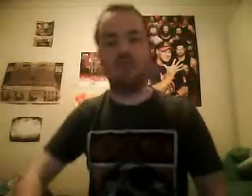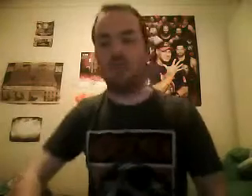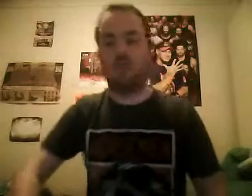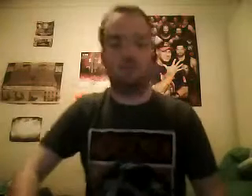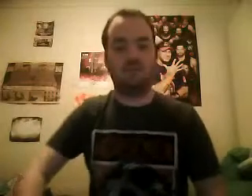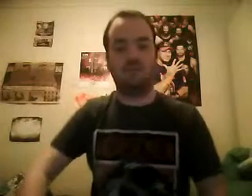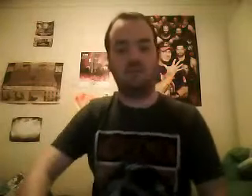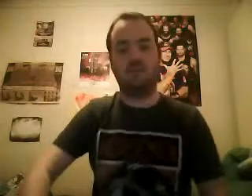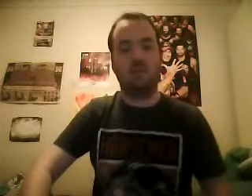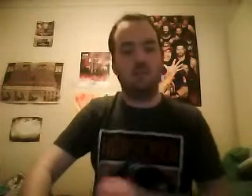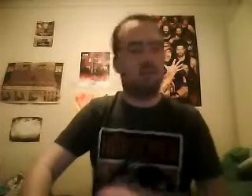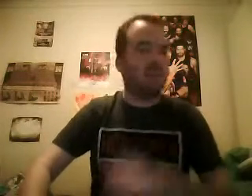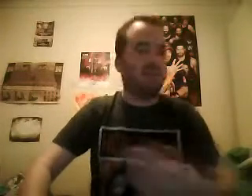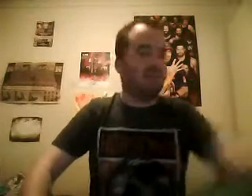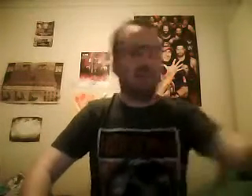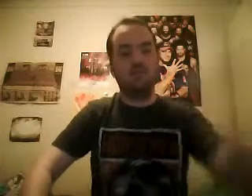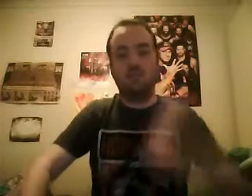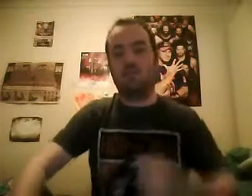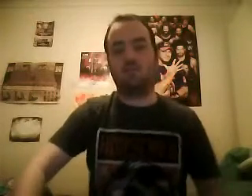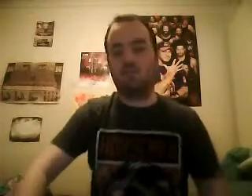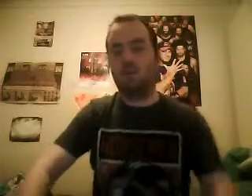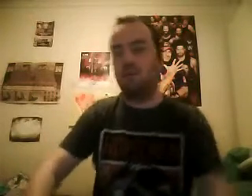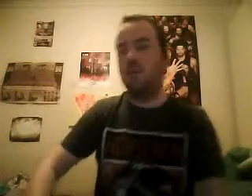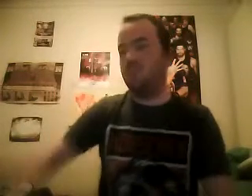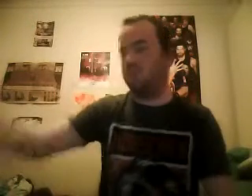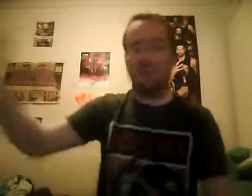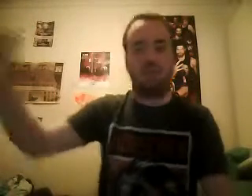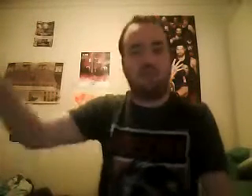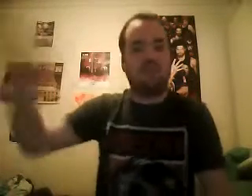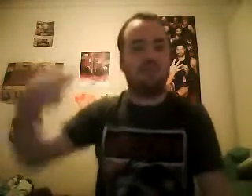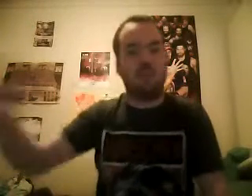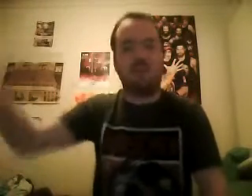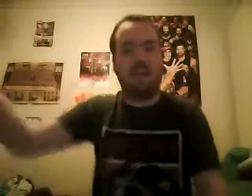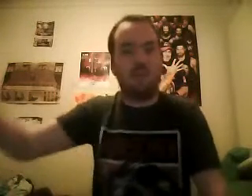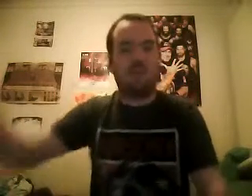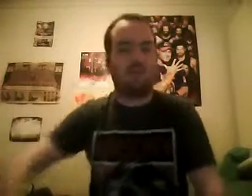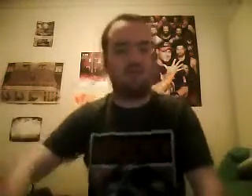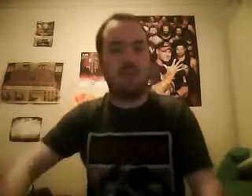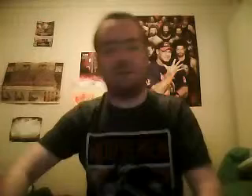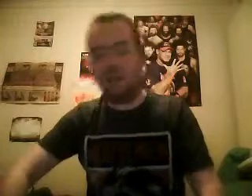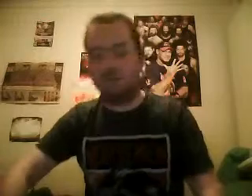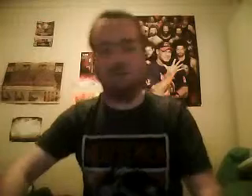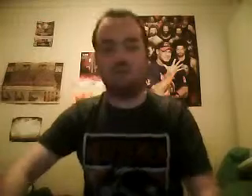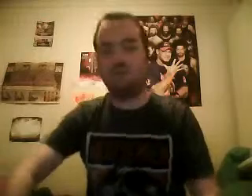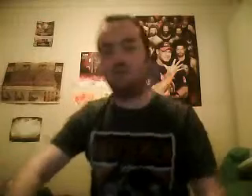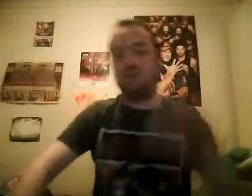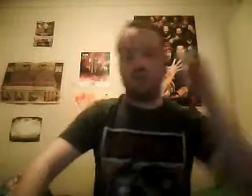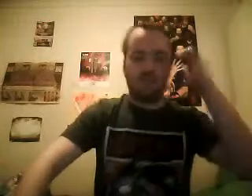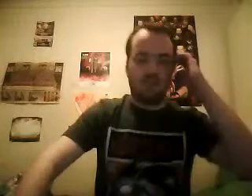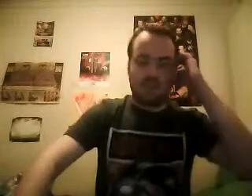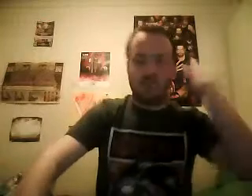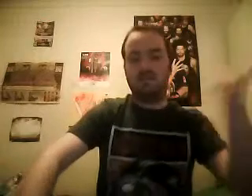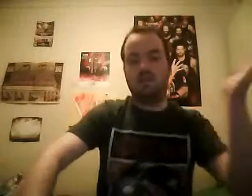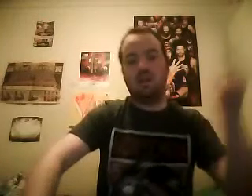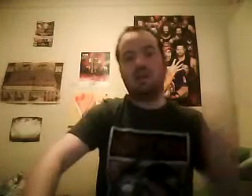SmackDown. They continued it on Raw, but they didn't really continue it that much on SmackDown. So I didn't really like it